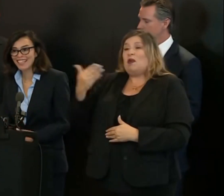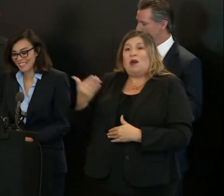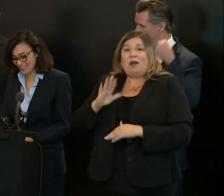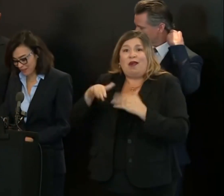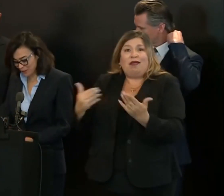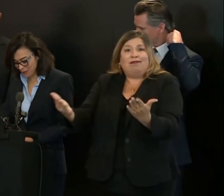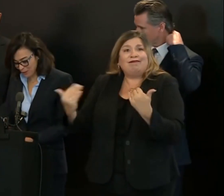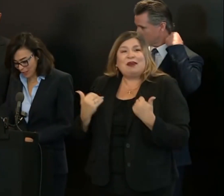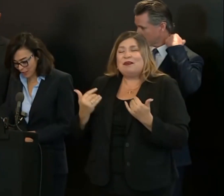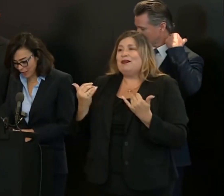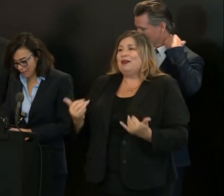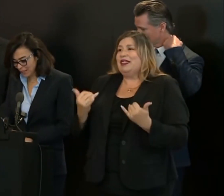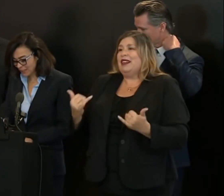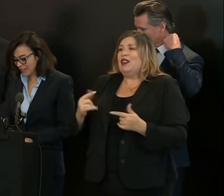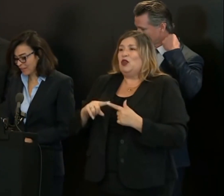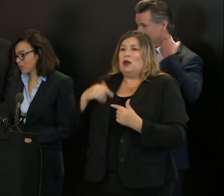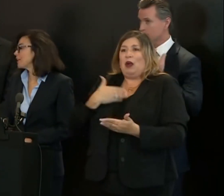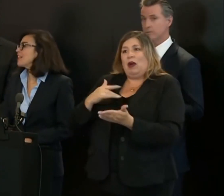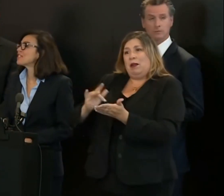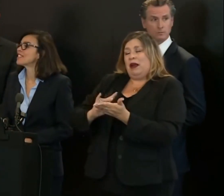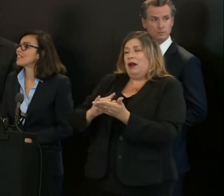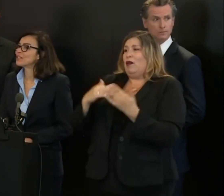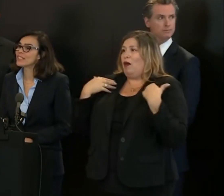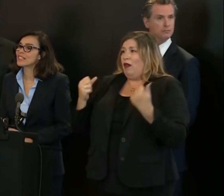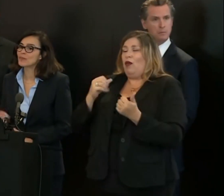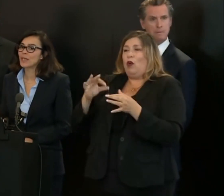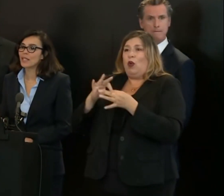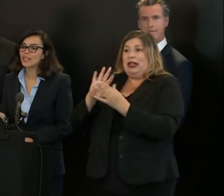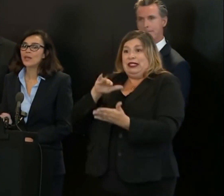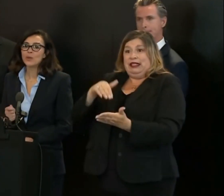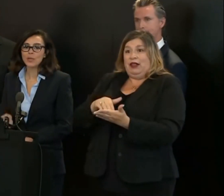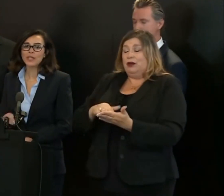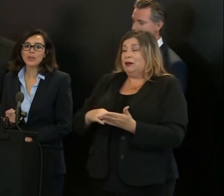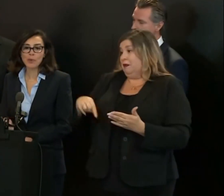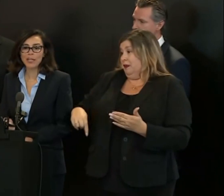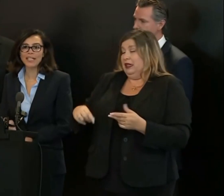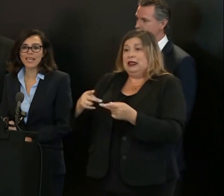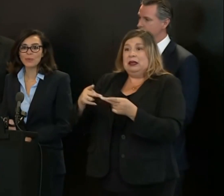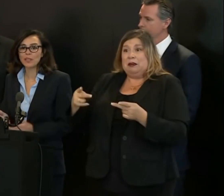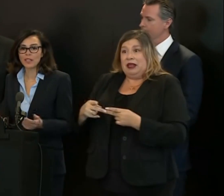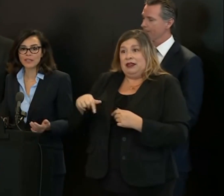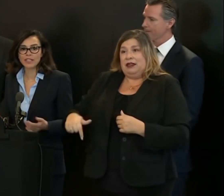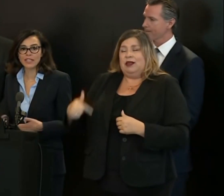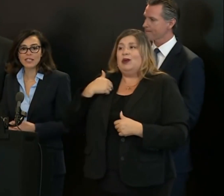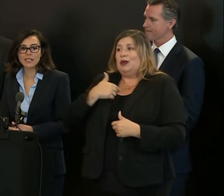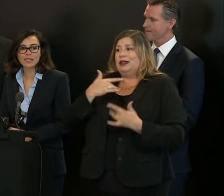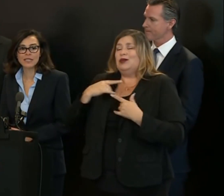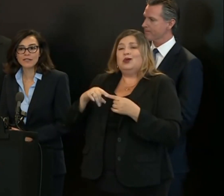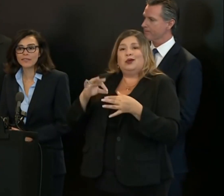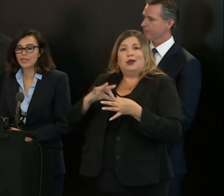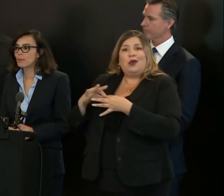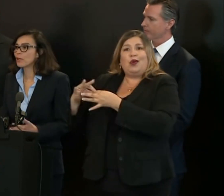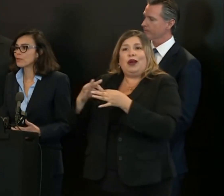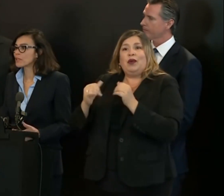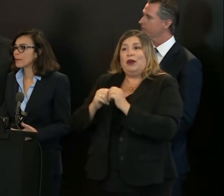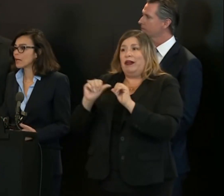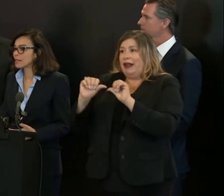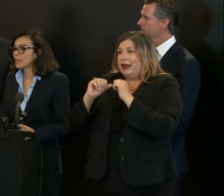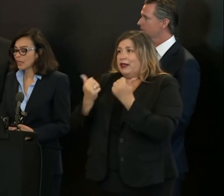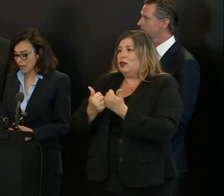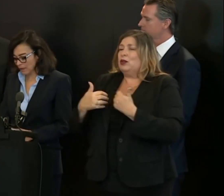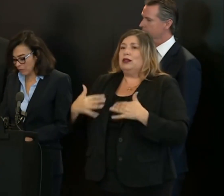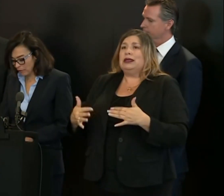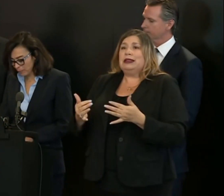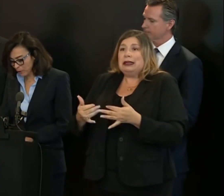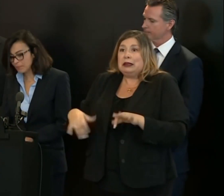all today here to our Medical Health Coordination Center. This is where we coordinate with all of our agencies a very important